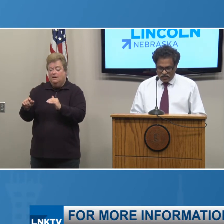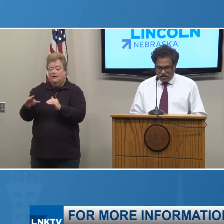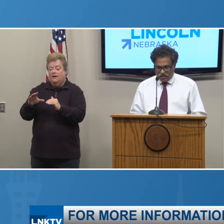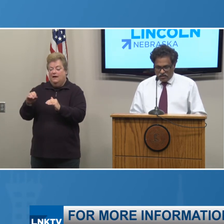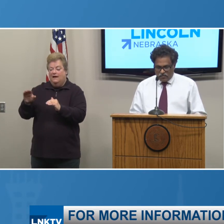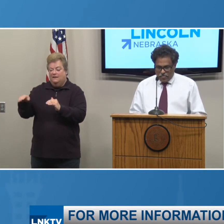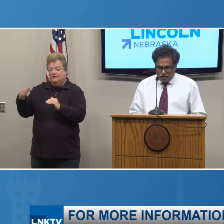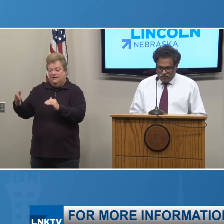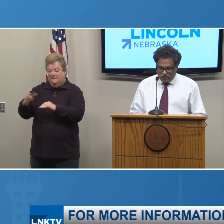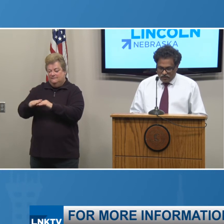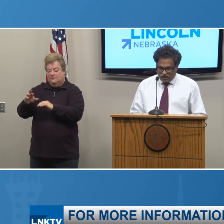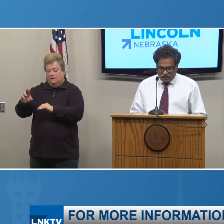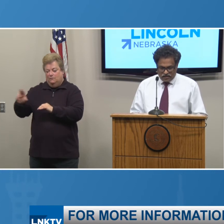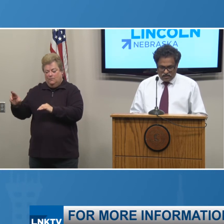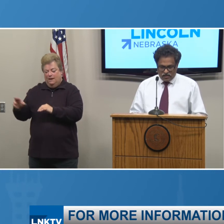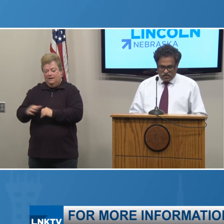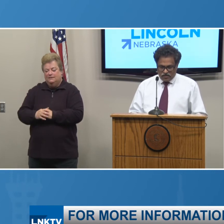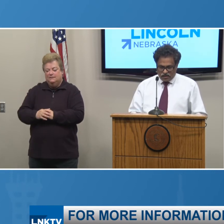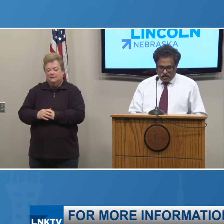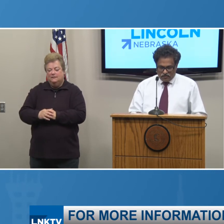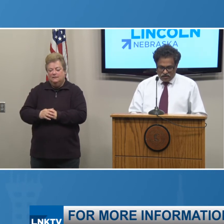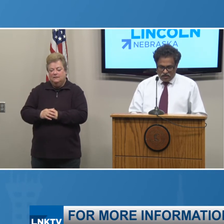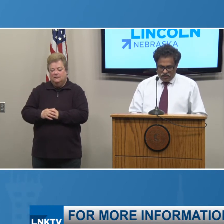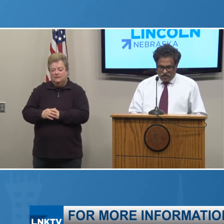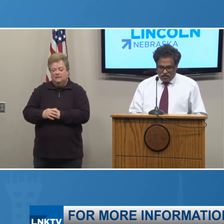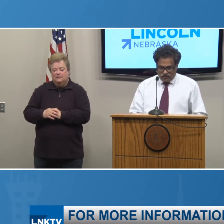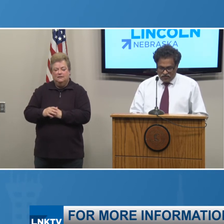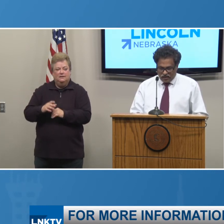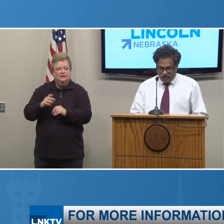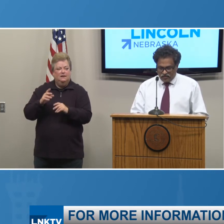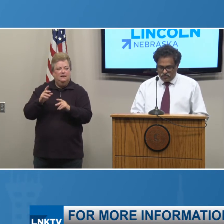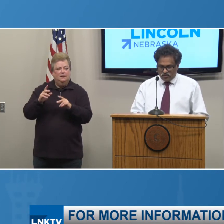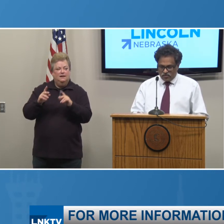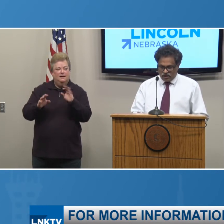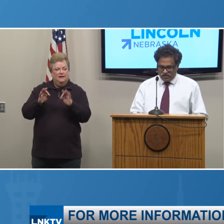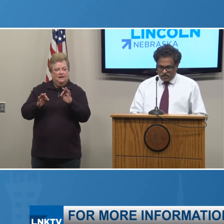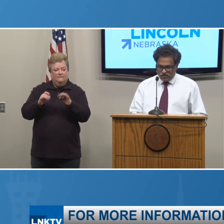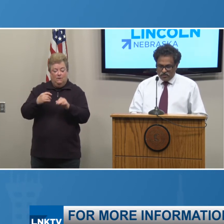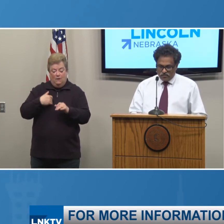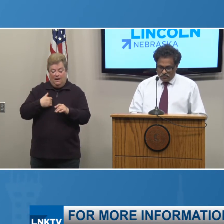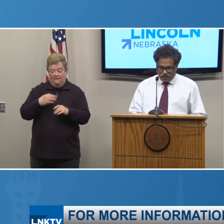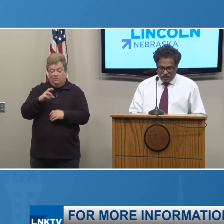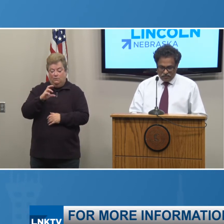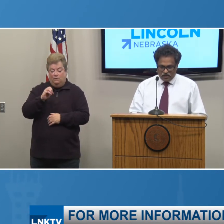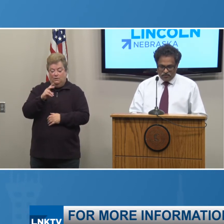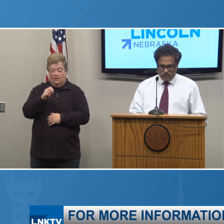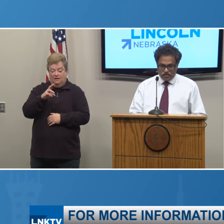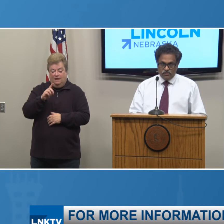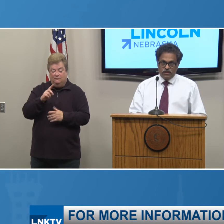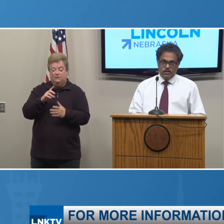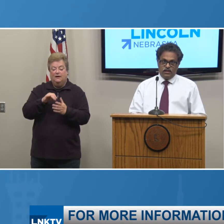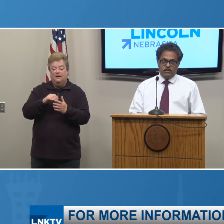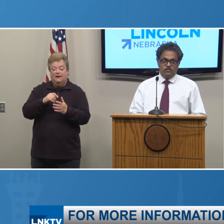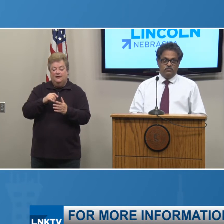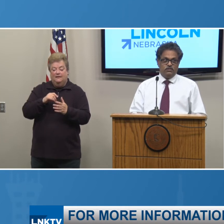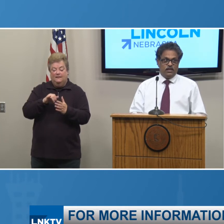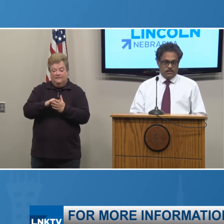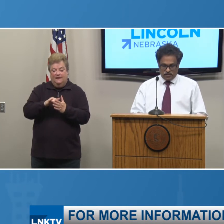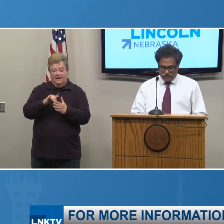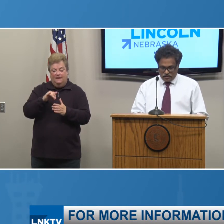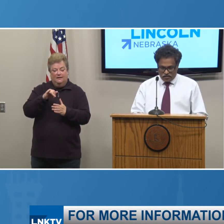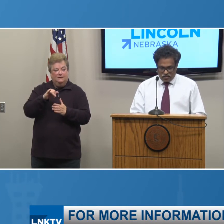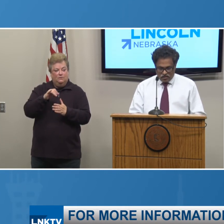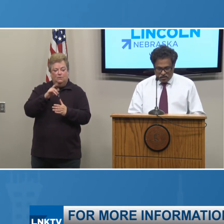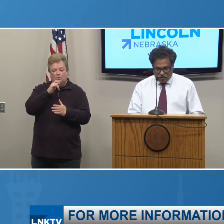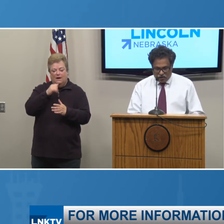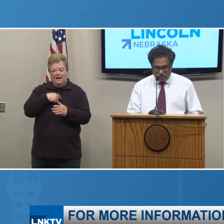right. People are considered to be recovered if they have 2 consecutive lab-confirmed negative